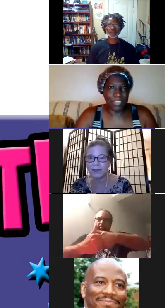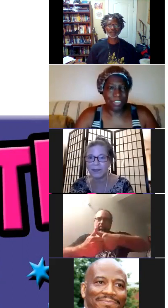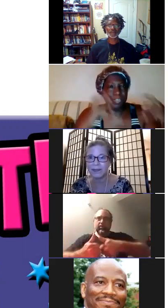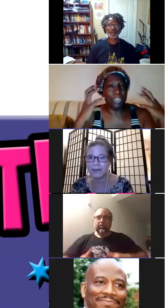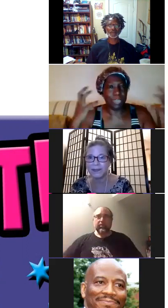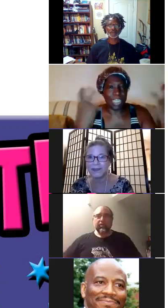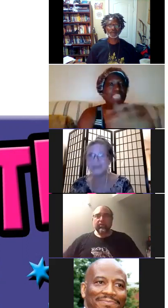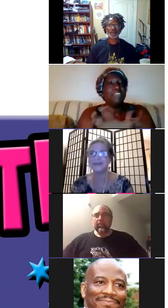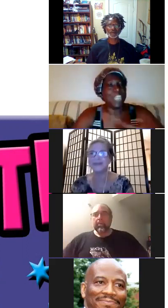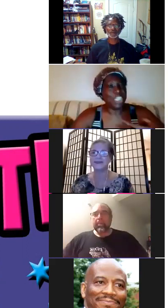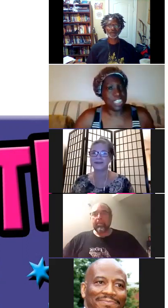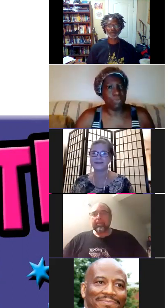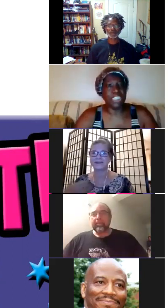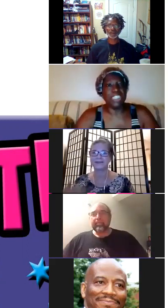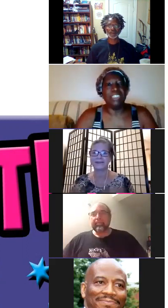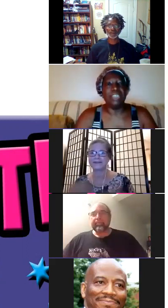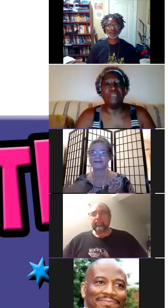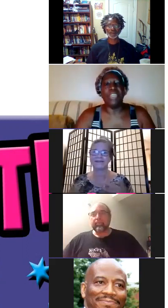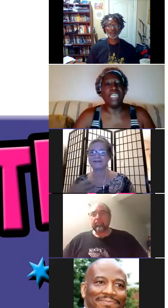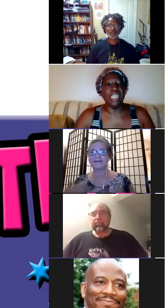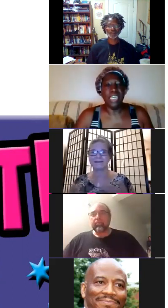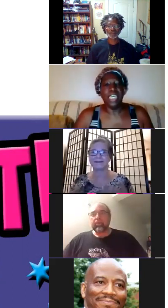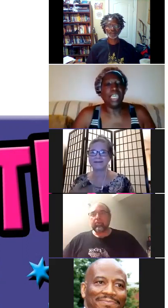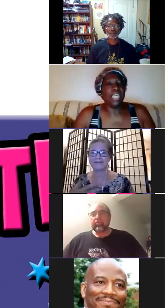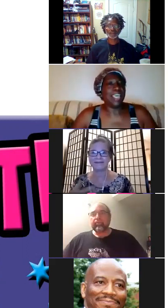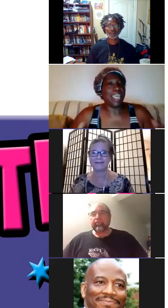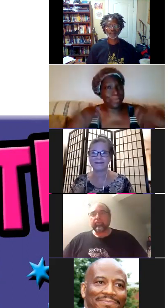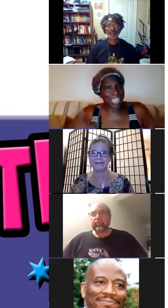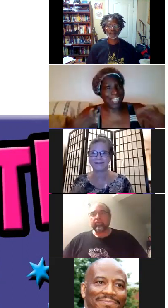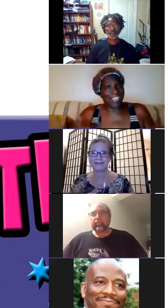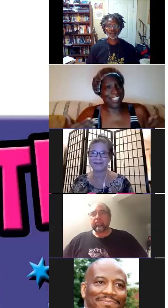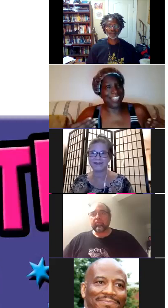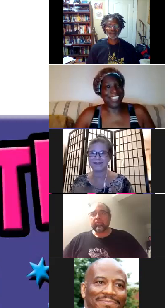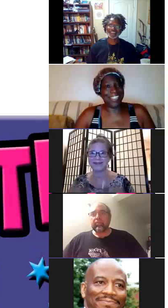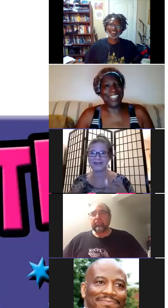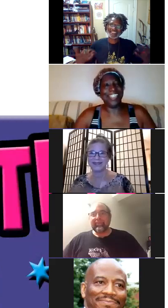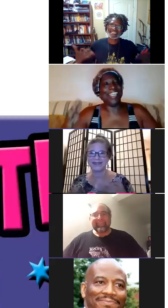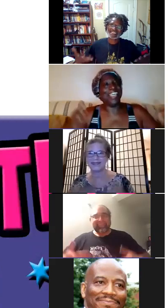Happy. Again, facial expressions are everything. Happy.